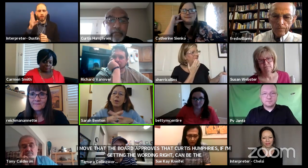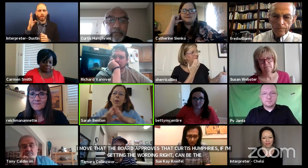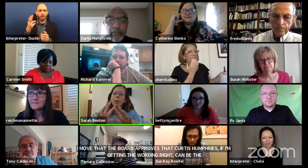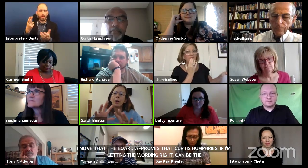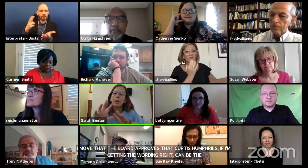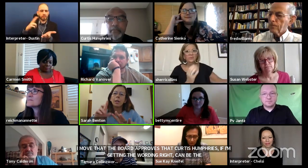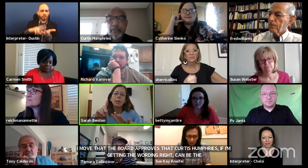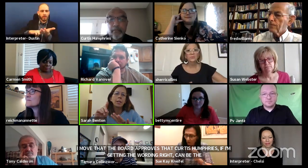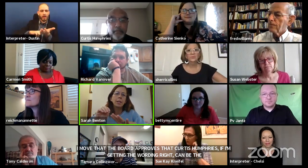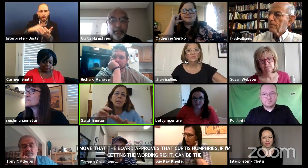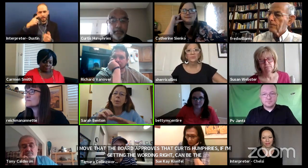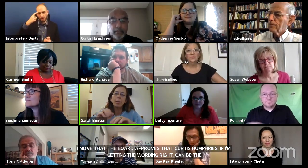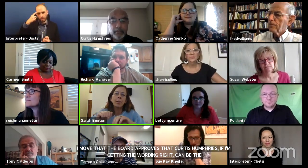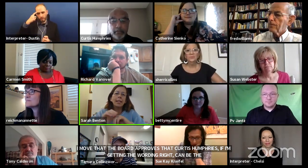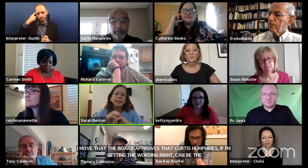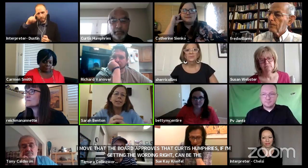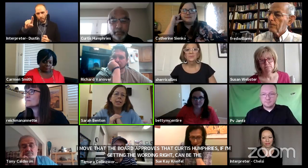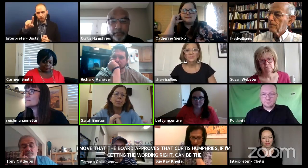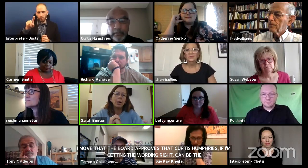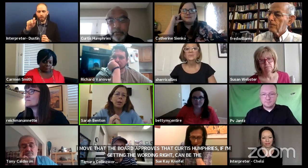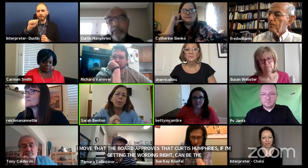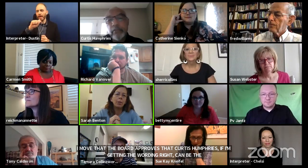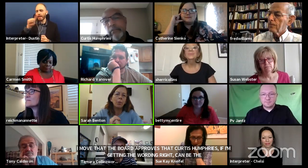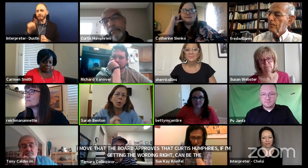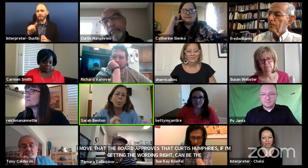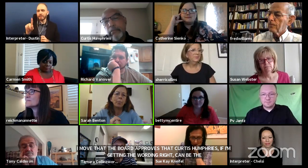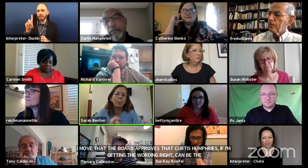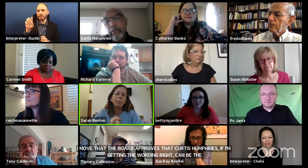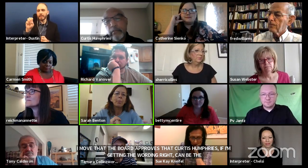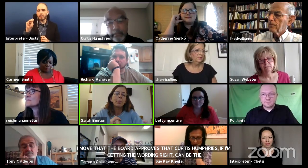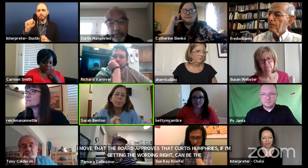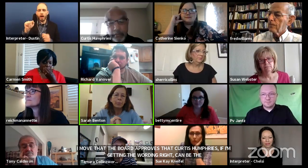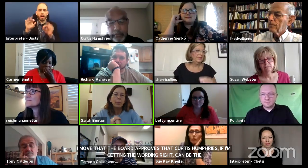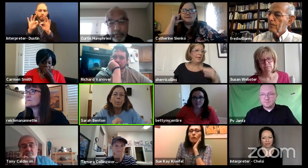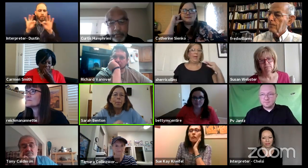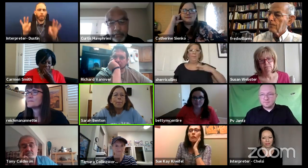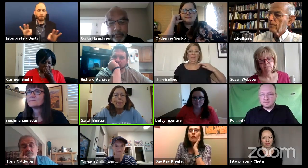for the DEMA, the AZ DEMA form.